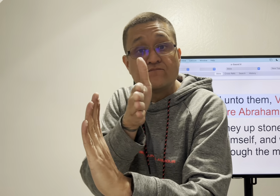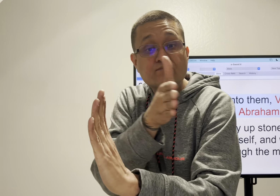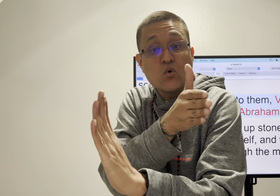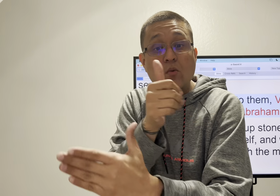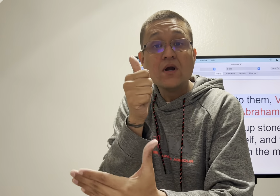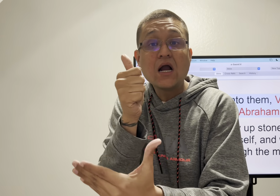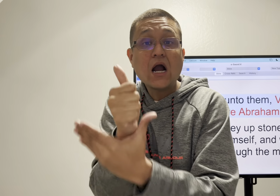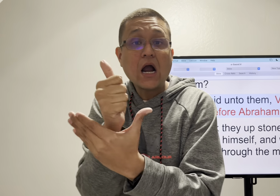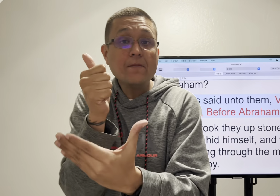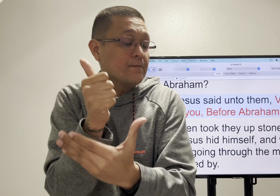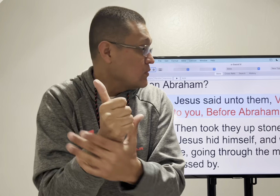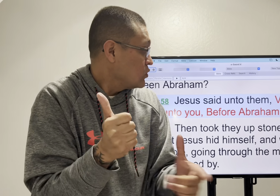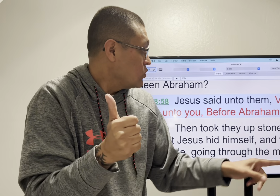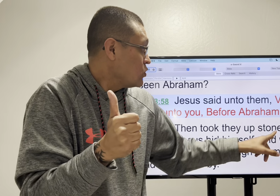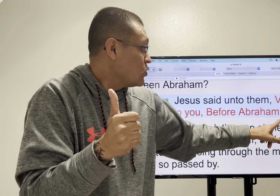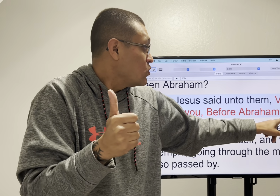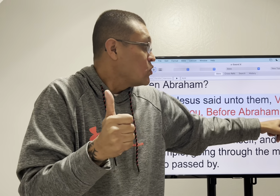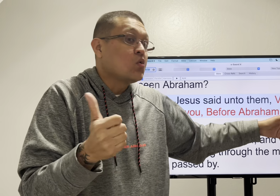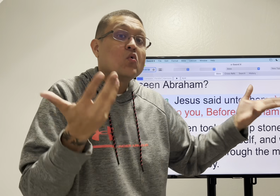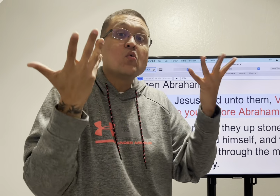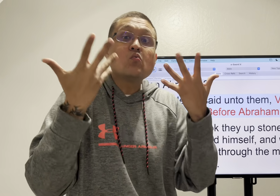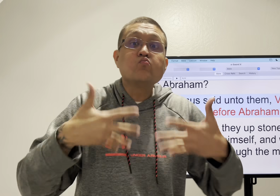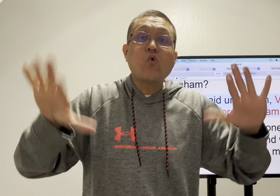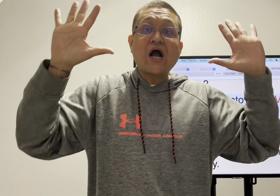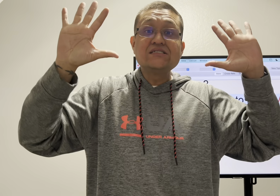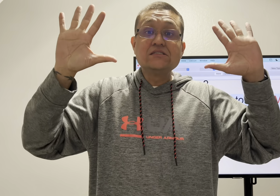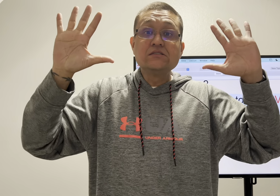before Abraham was,"